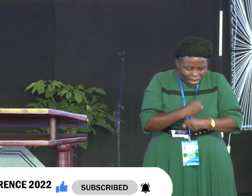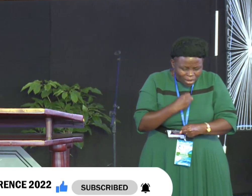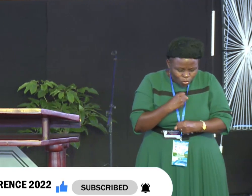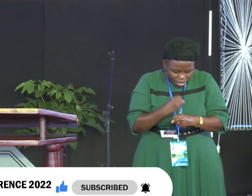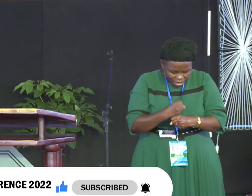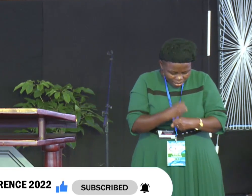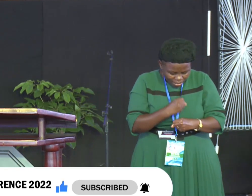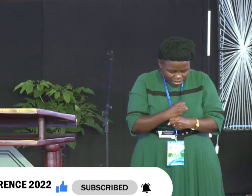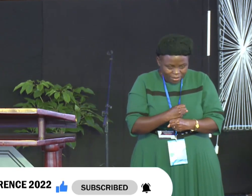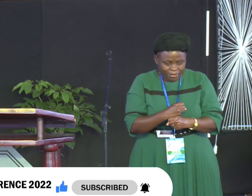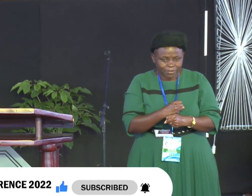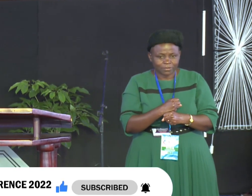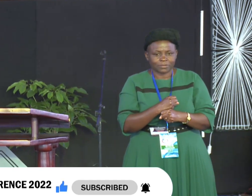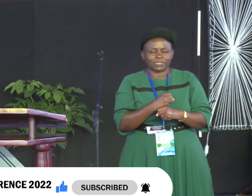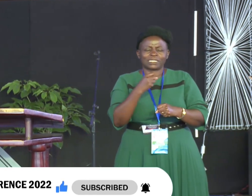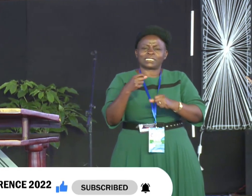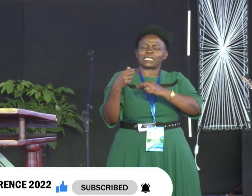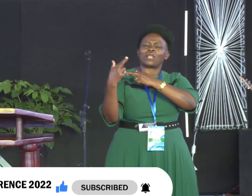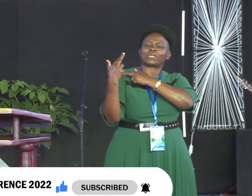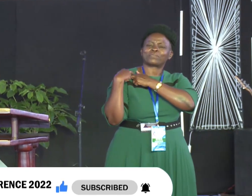mulimu. It is a role.